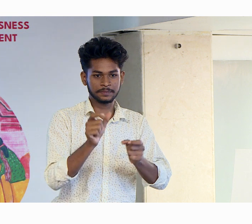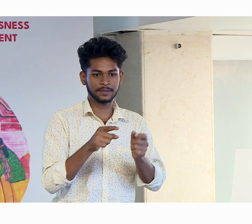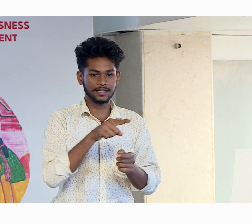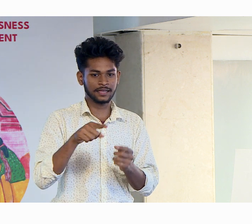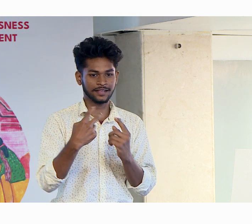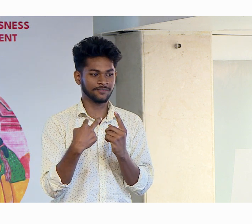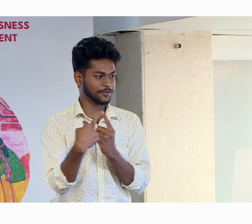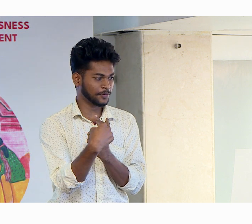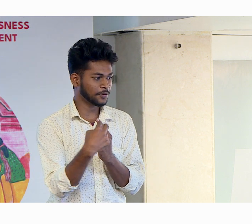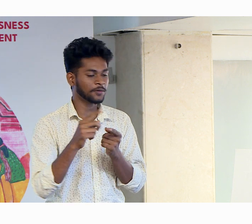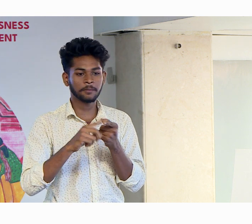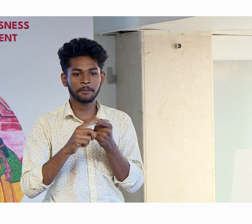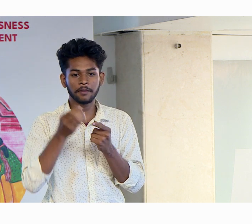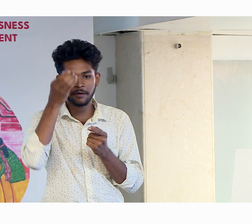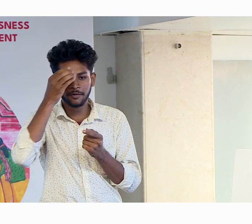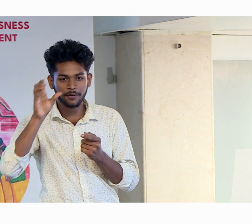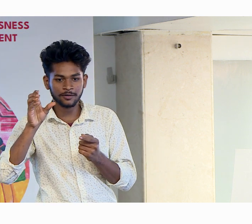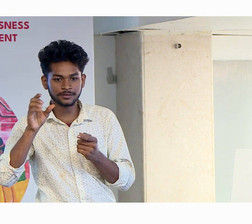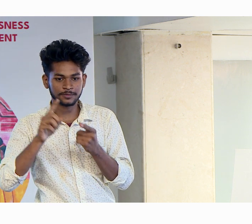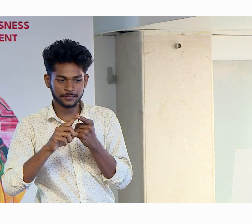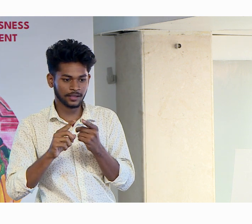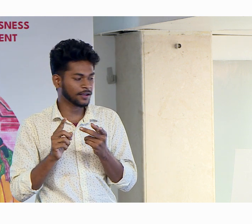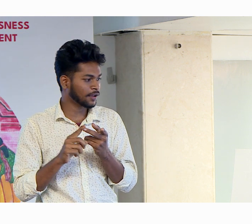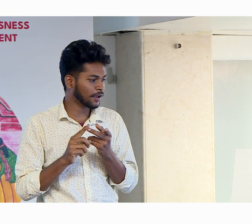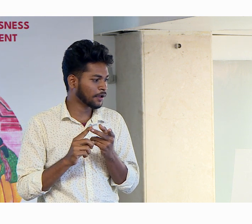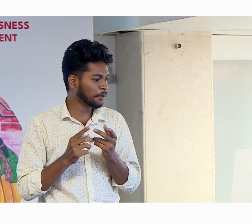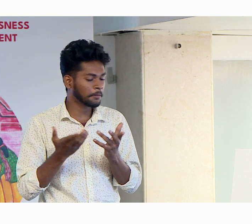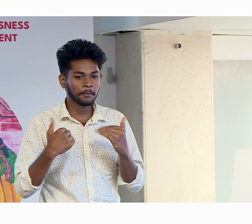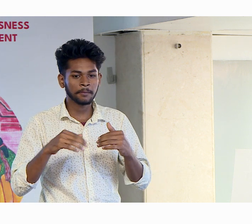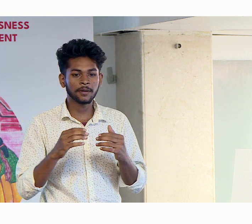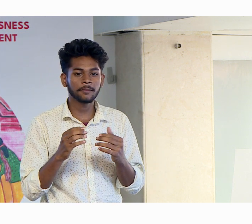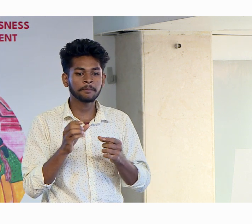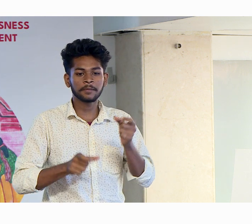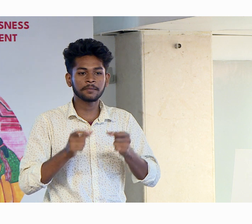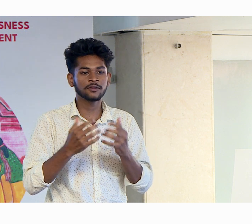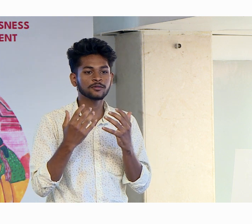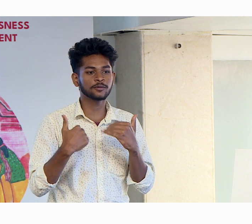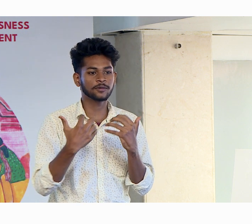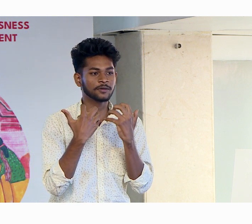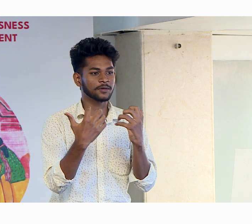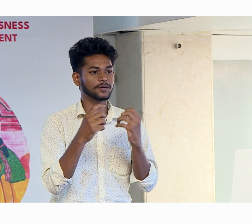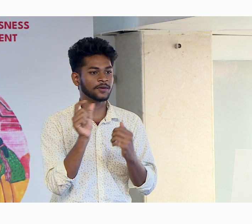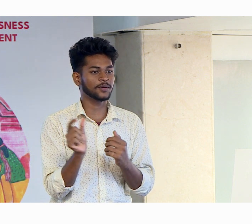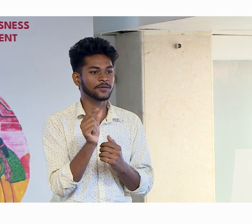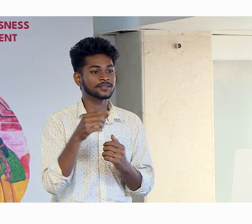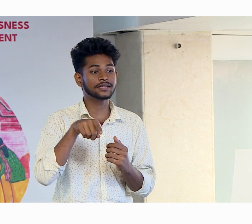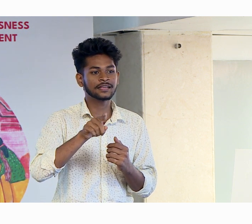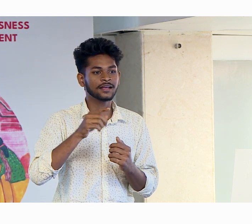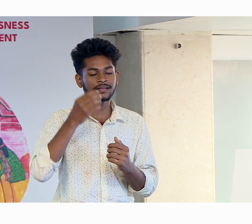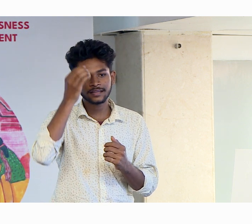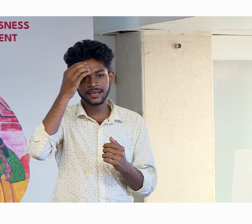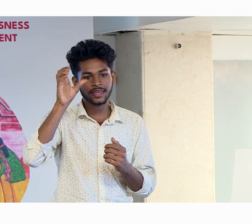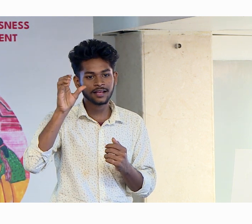community, their own friends, their own family, their views of what matters here, what works and what doesn't. You want